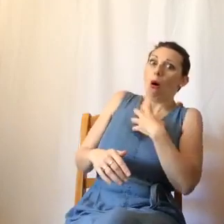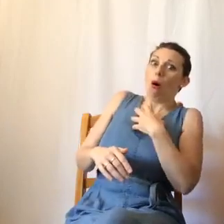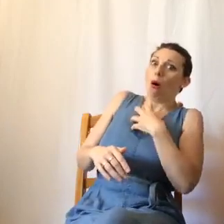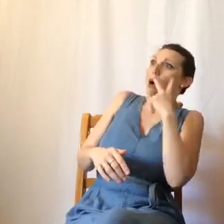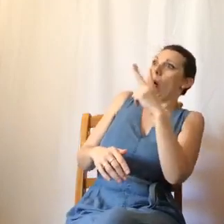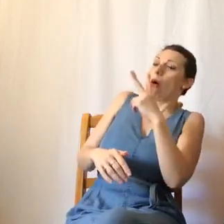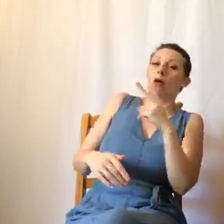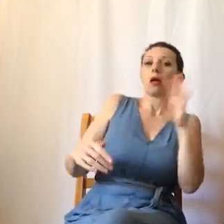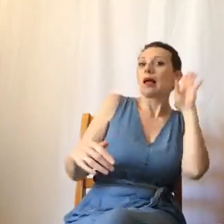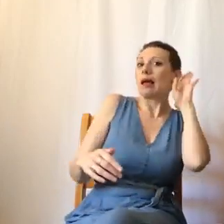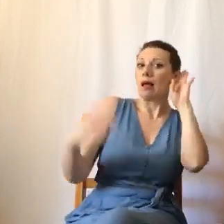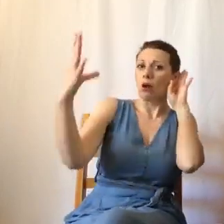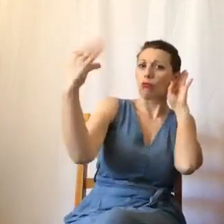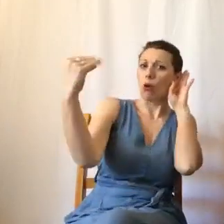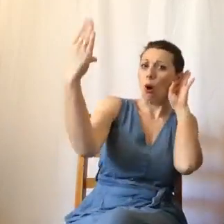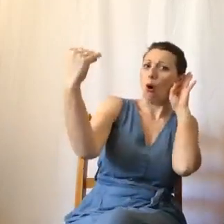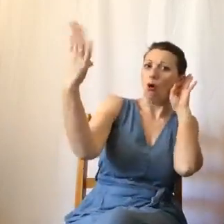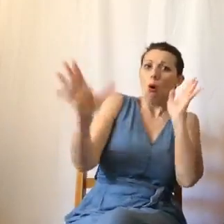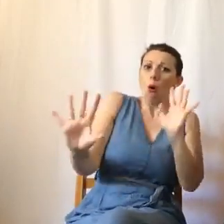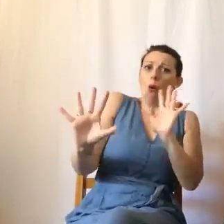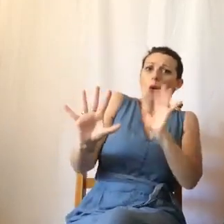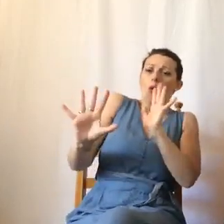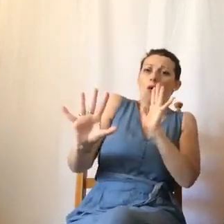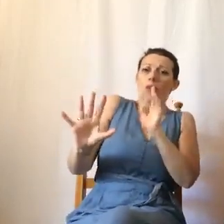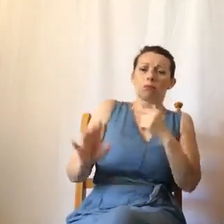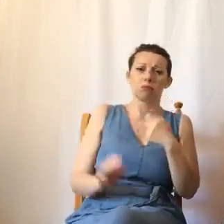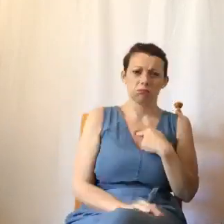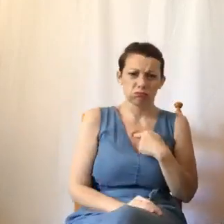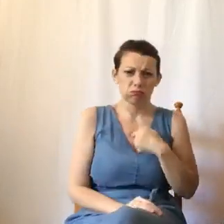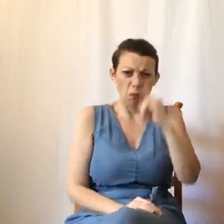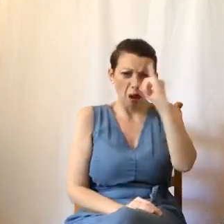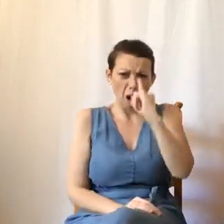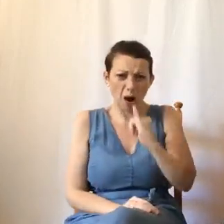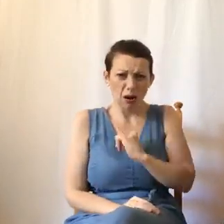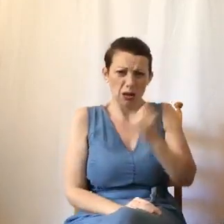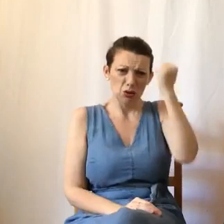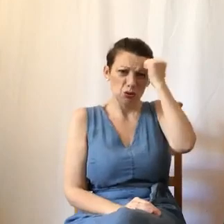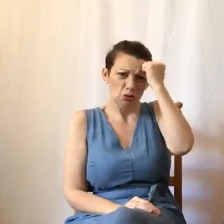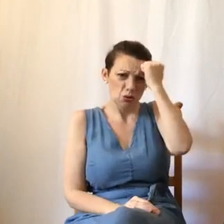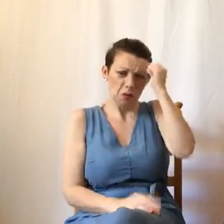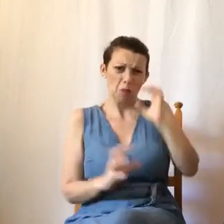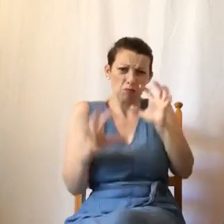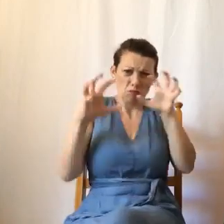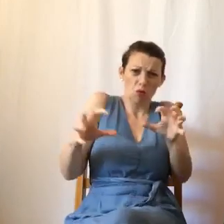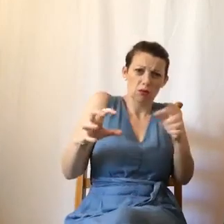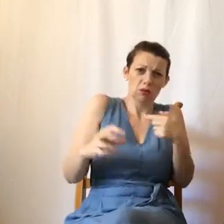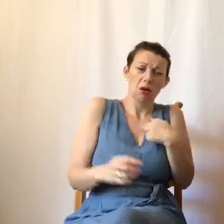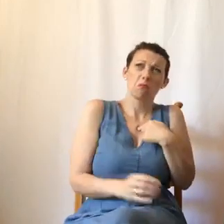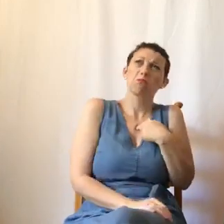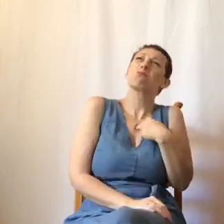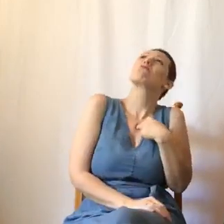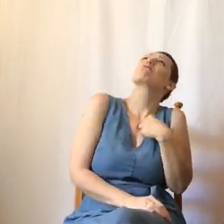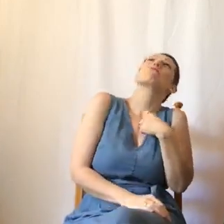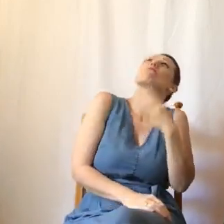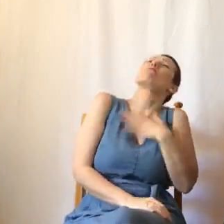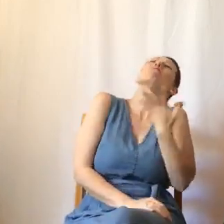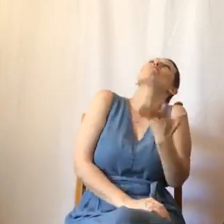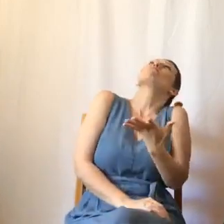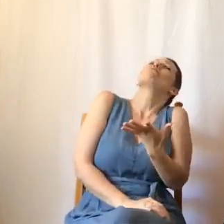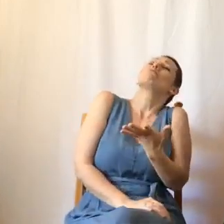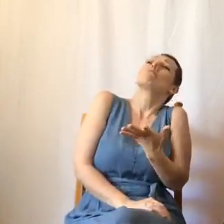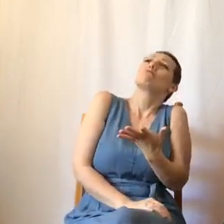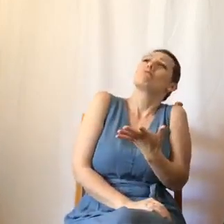a stupid, ugly monster," she'd yell up to the sky. With everybody staring,